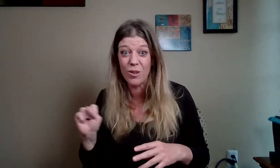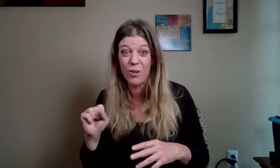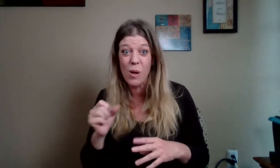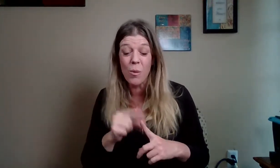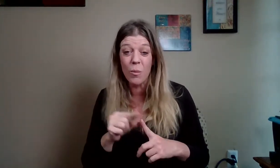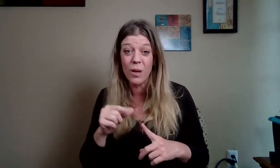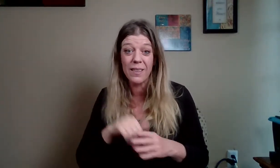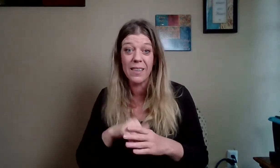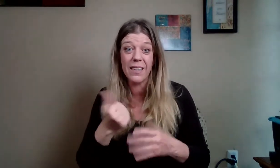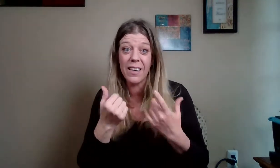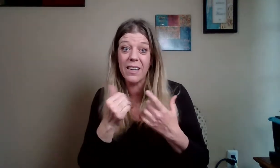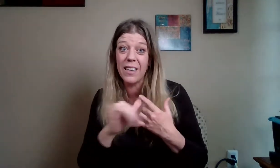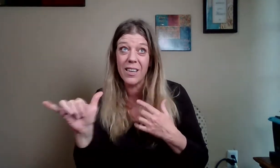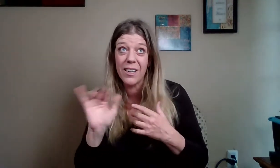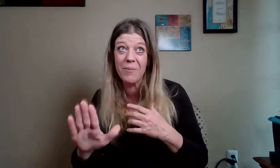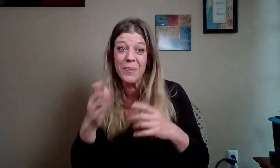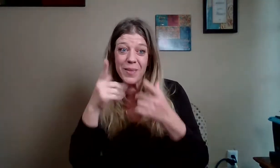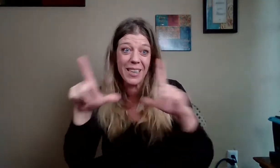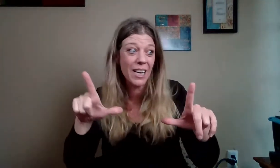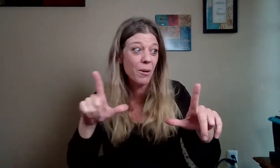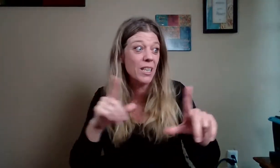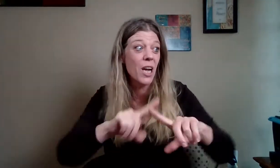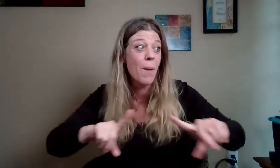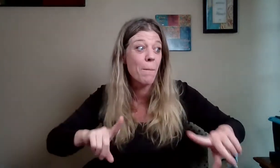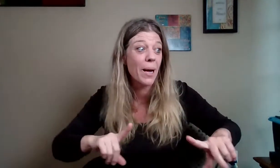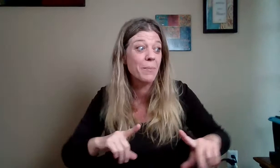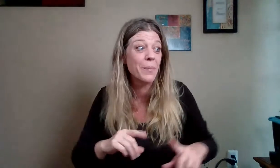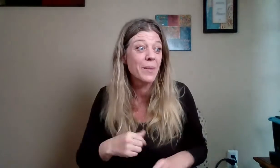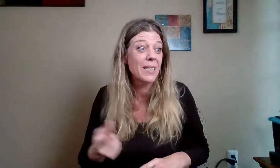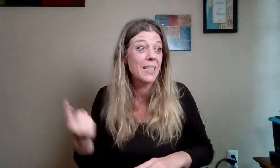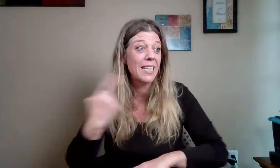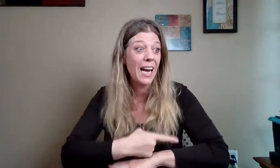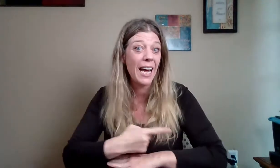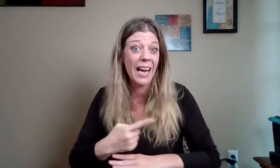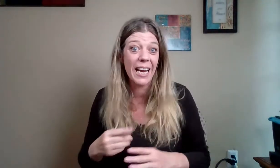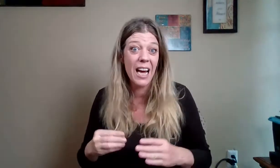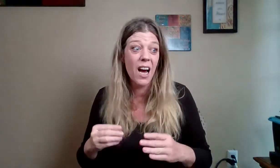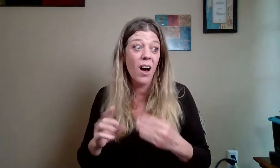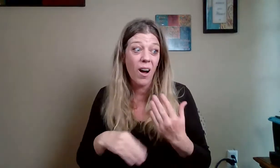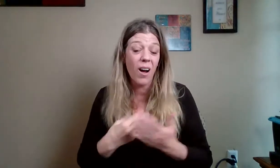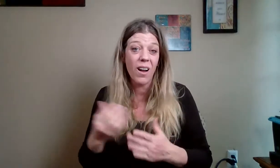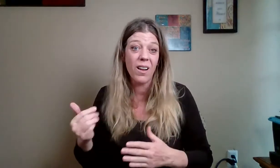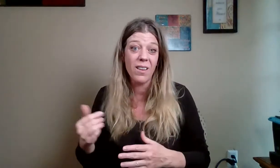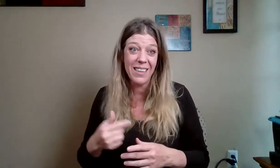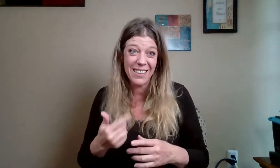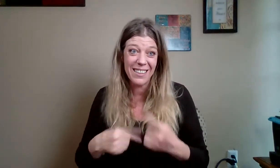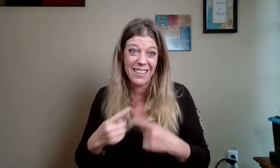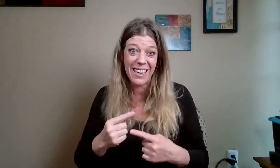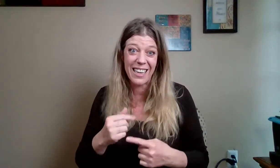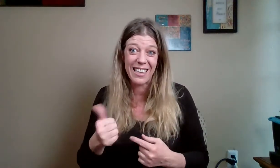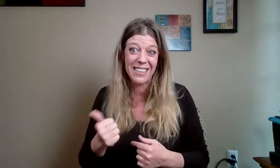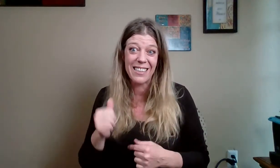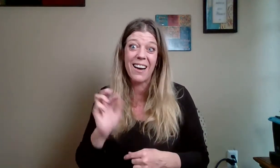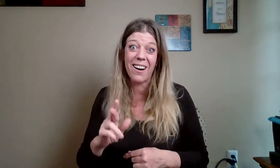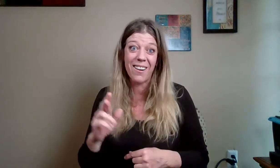those words in their language. But today, all the signs